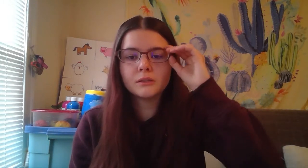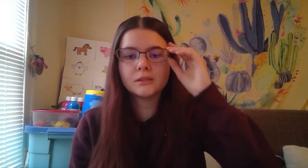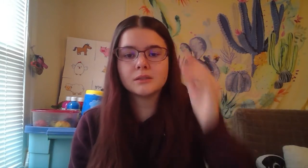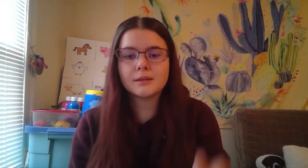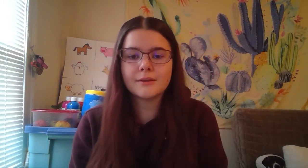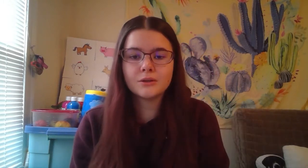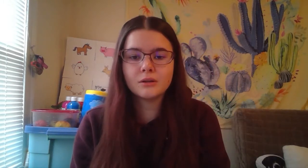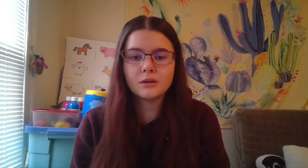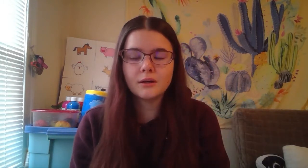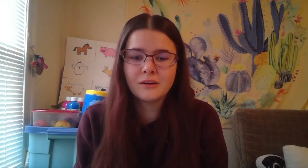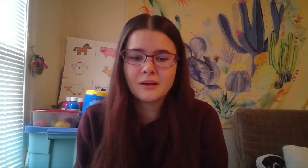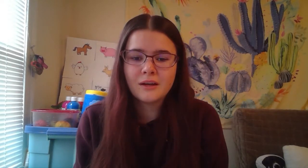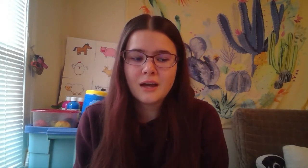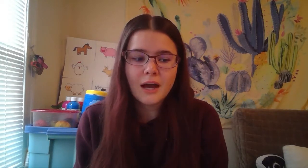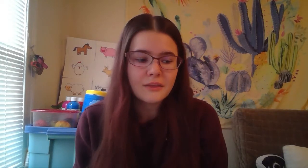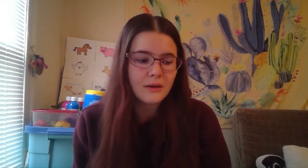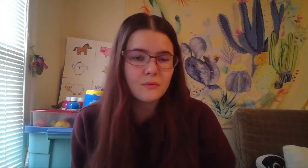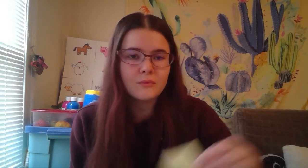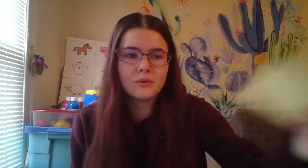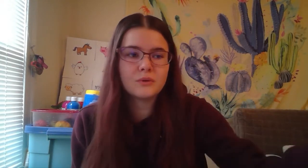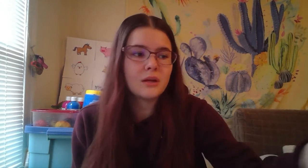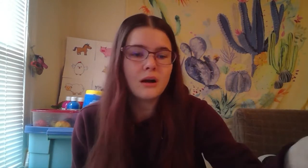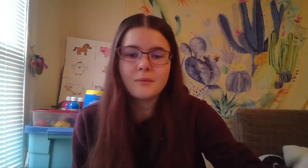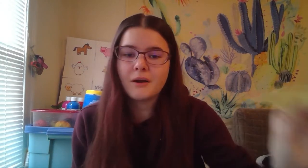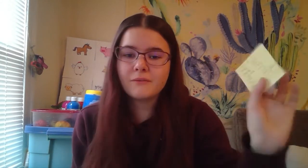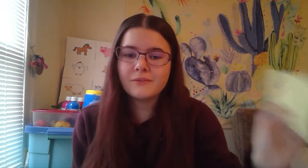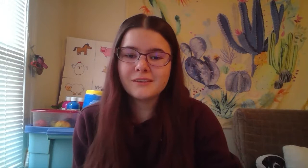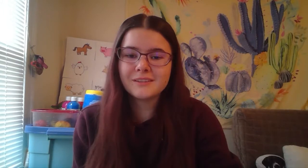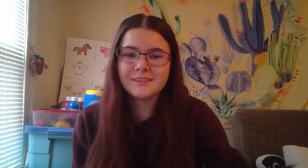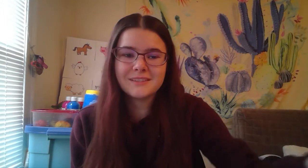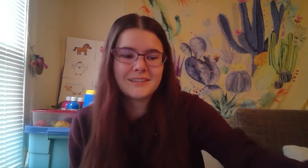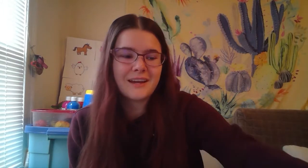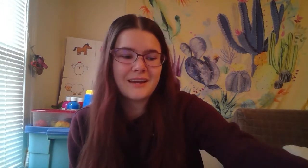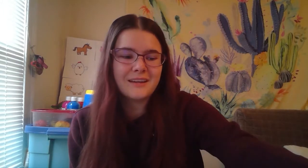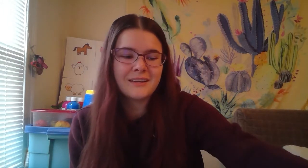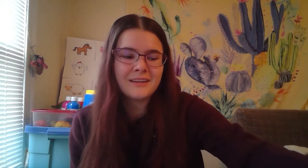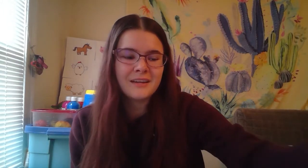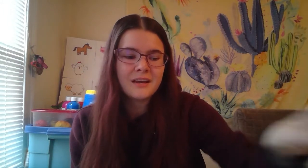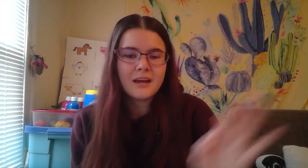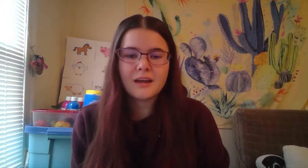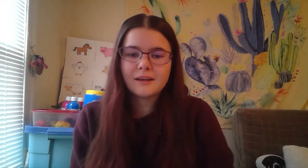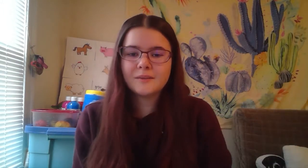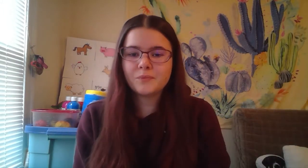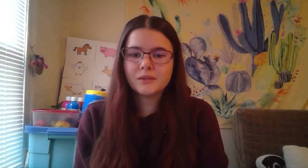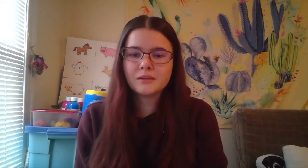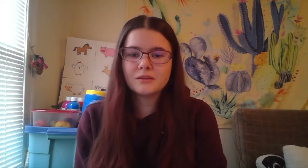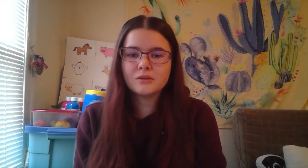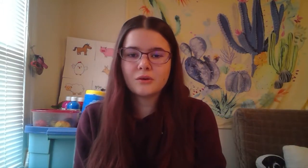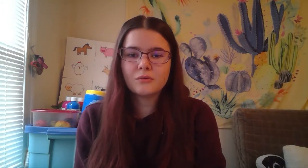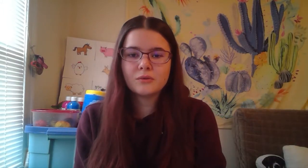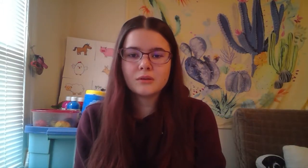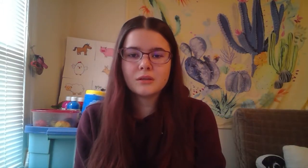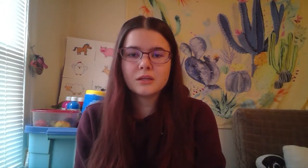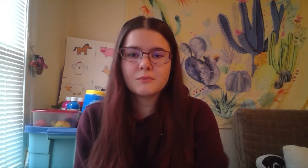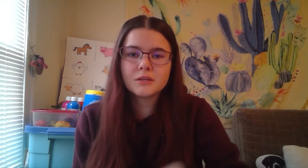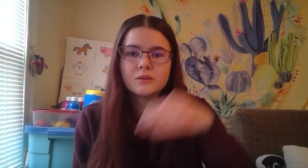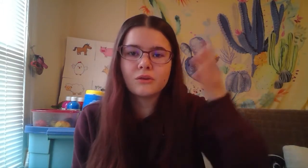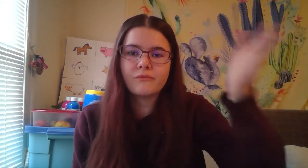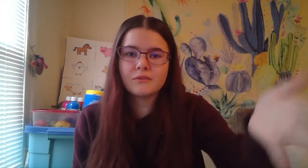this together. I thought we would talk about feelings today and, you know, express those